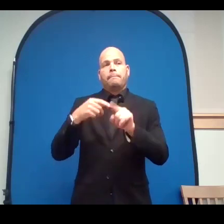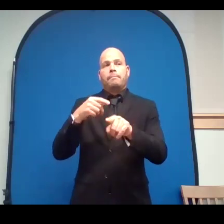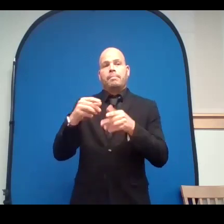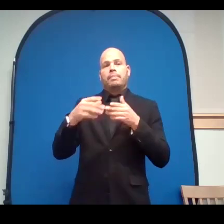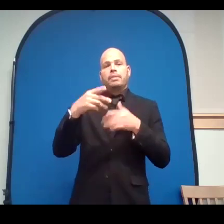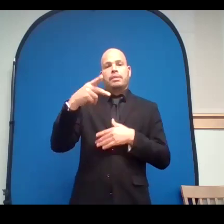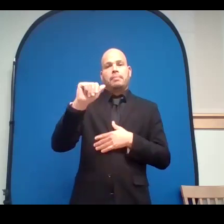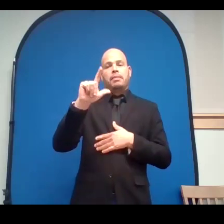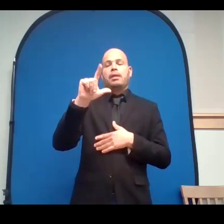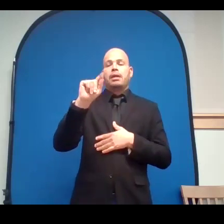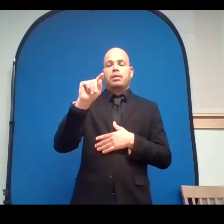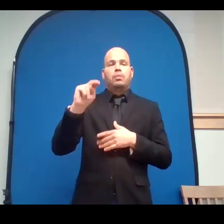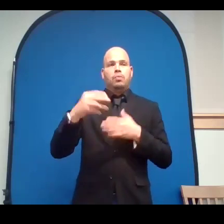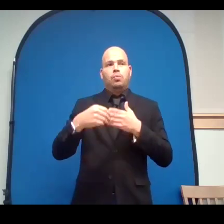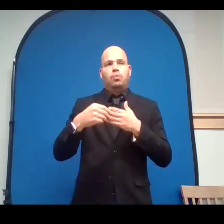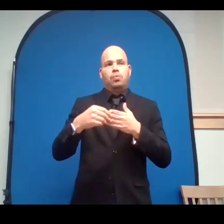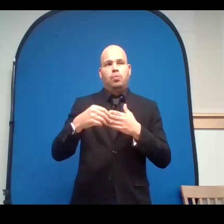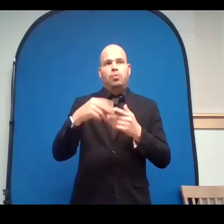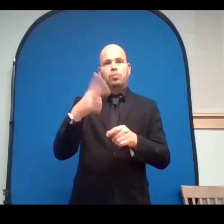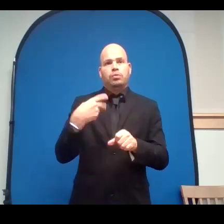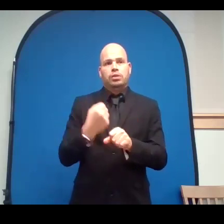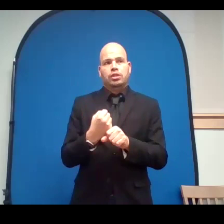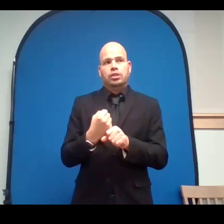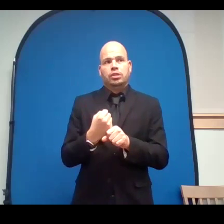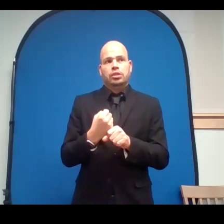a year or two, and we